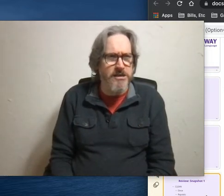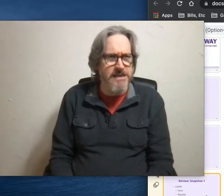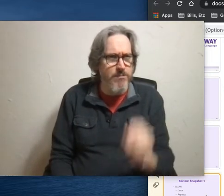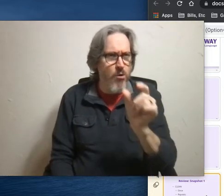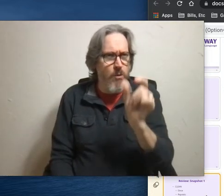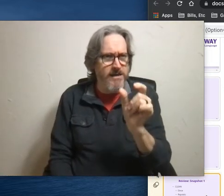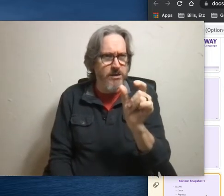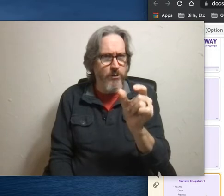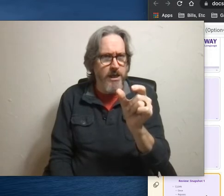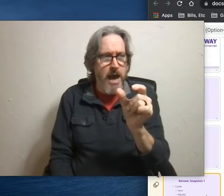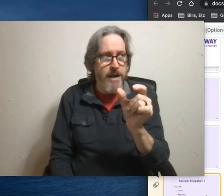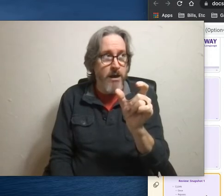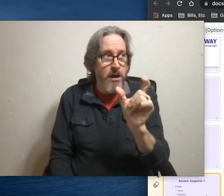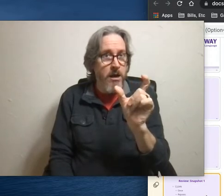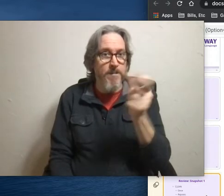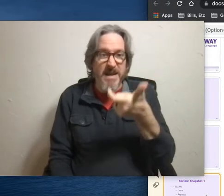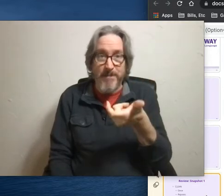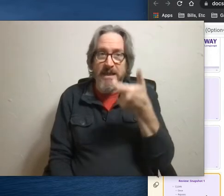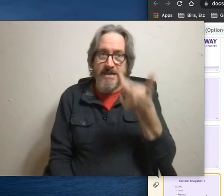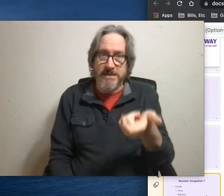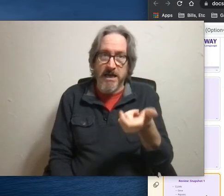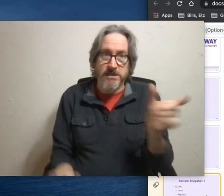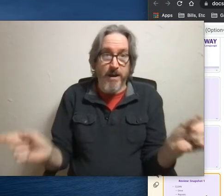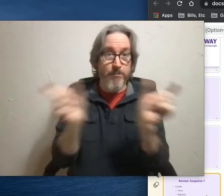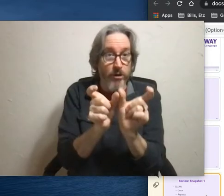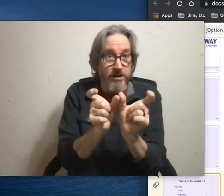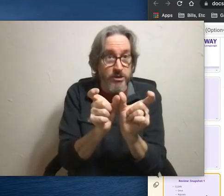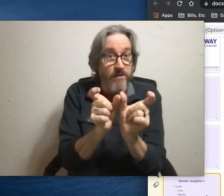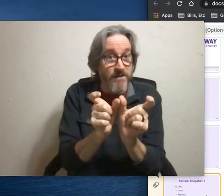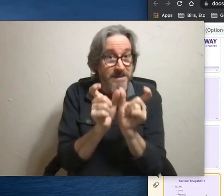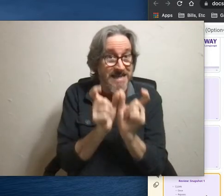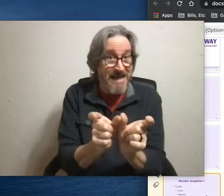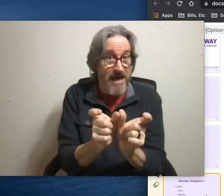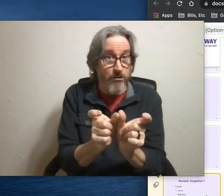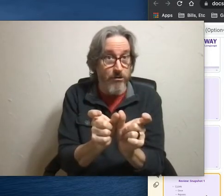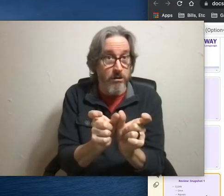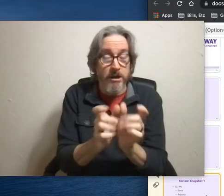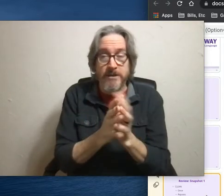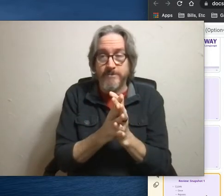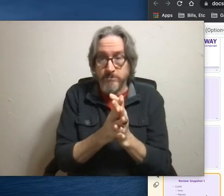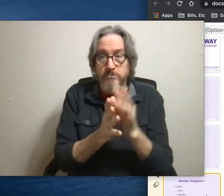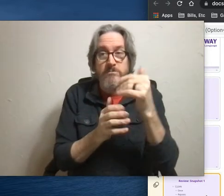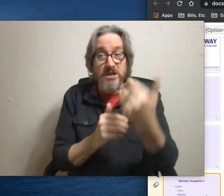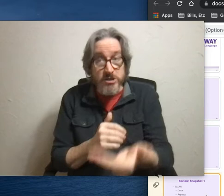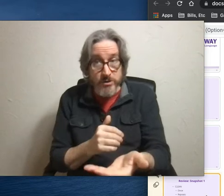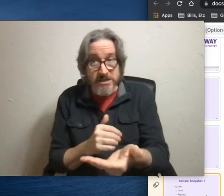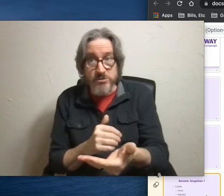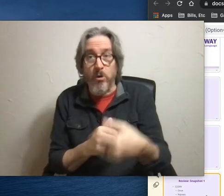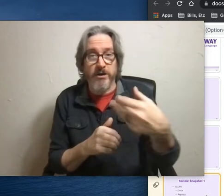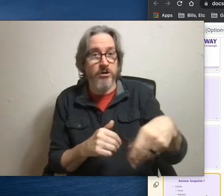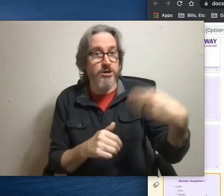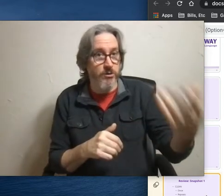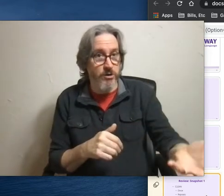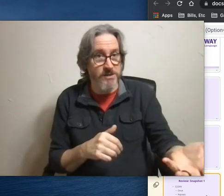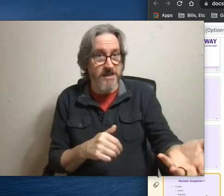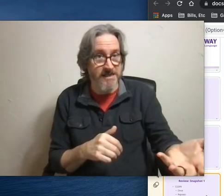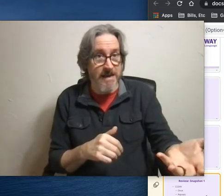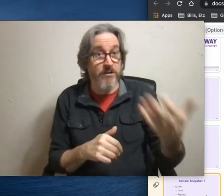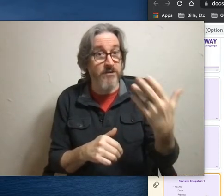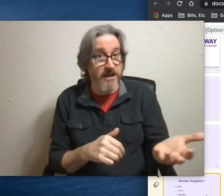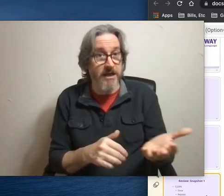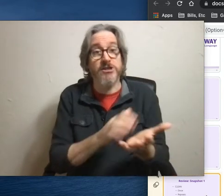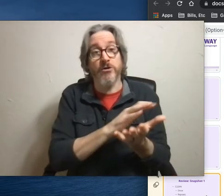starting to see more ways that we can manipulate signs by putting two of them together. So this is one. They're using